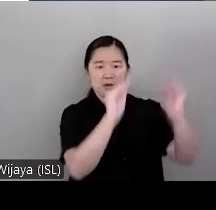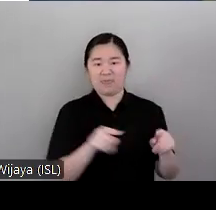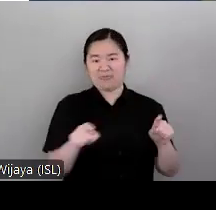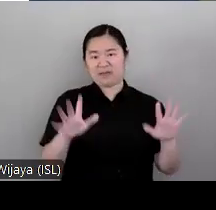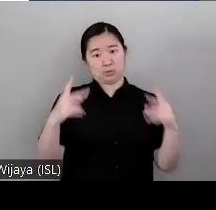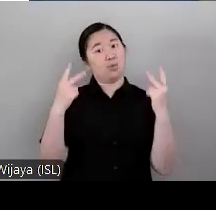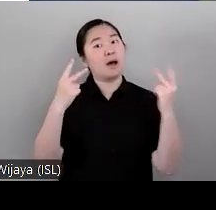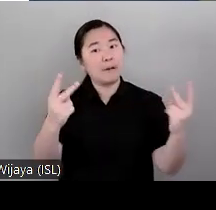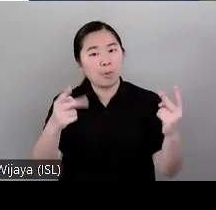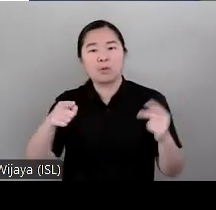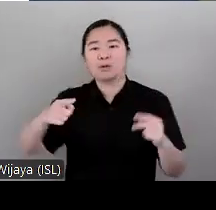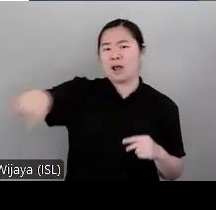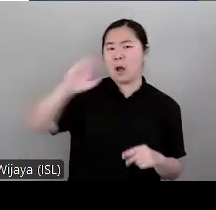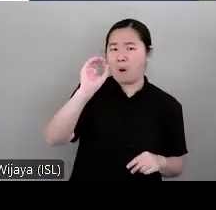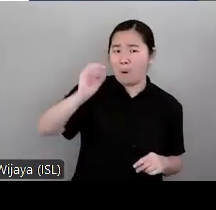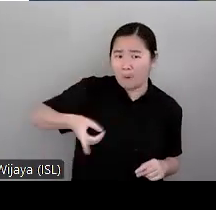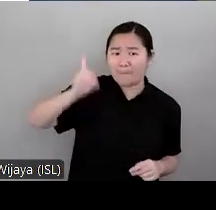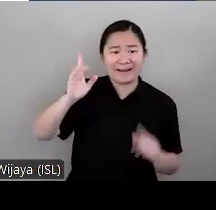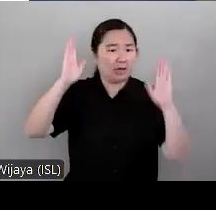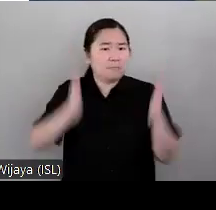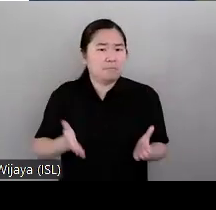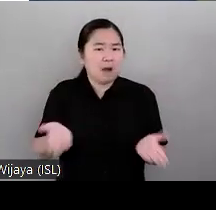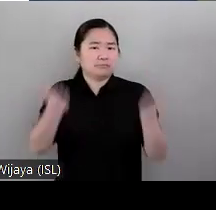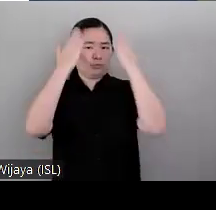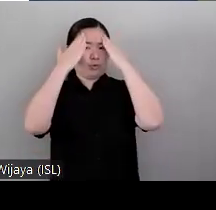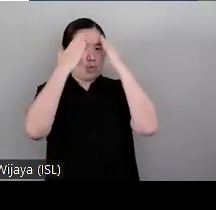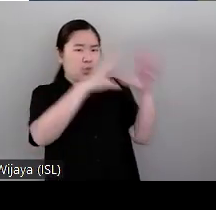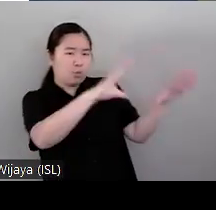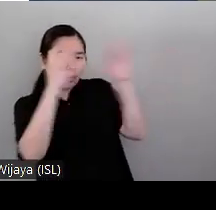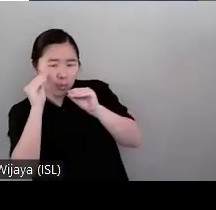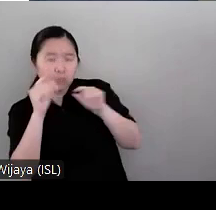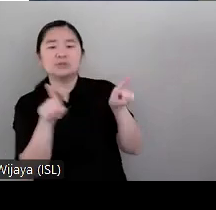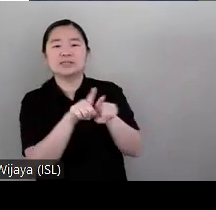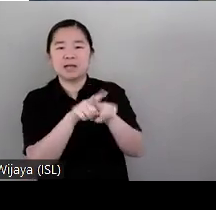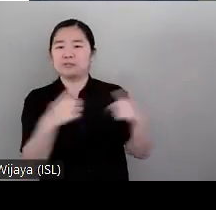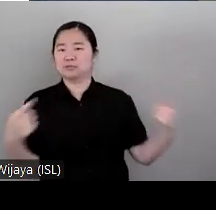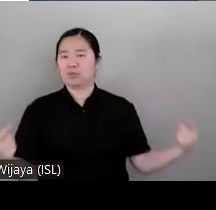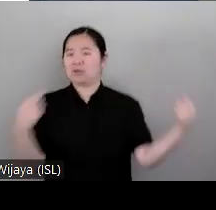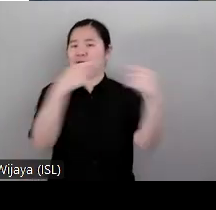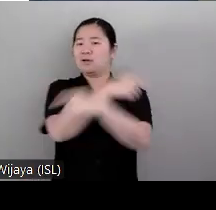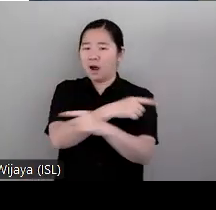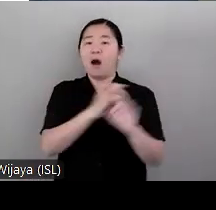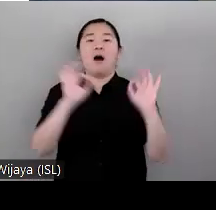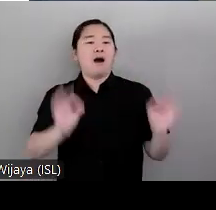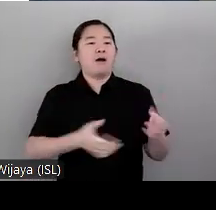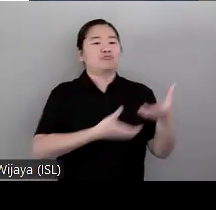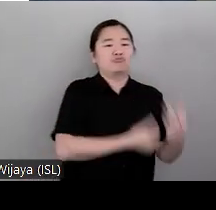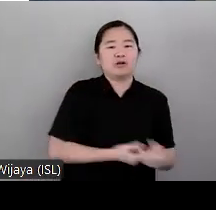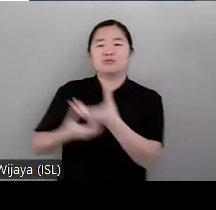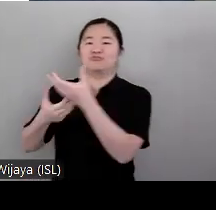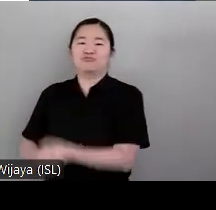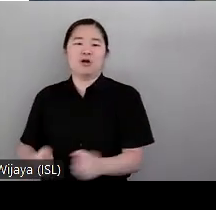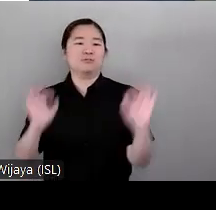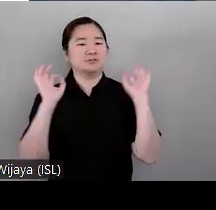people with disabilities face disproportionate risks. Children with disabilities are almost 4 times more likely to experience violence than